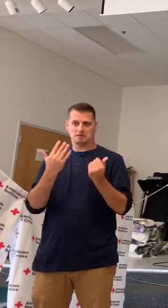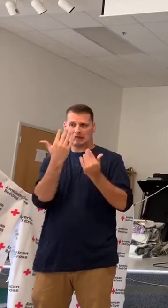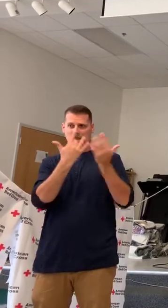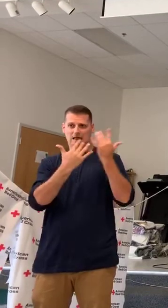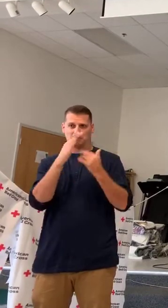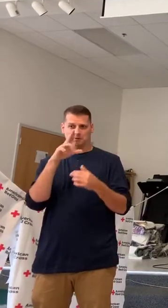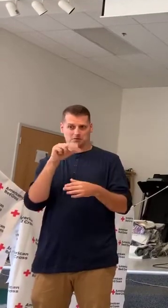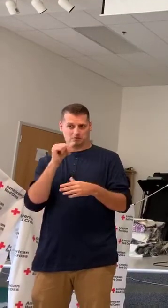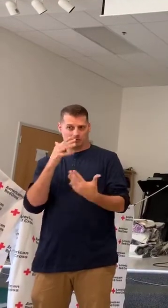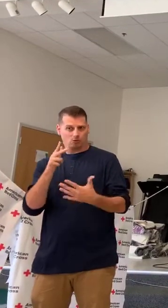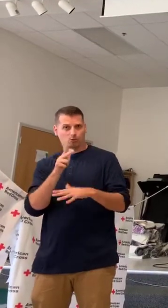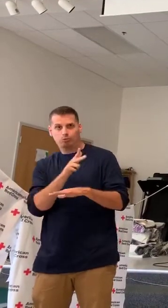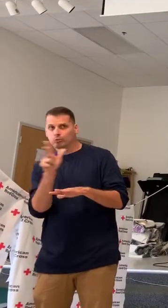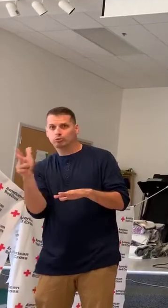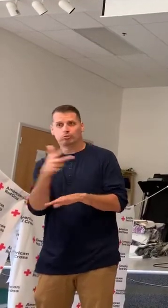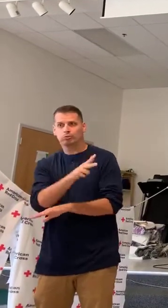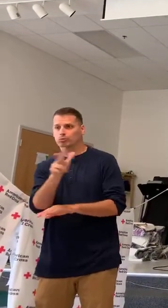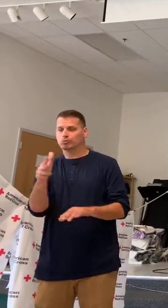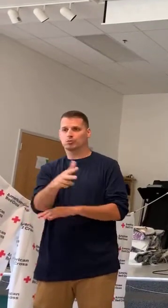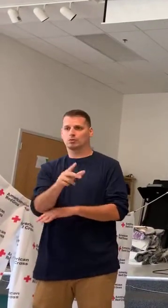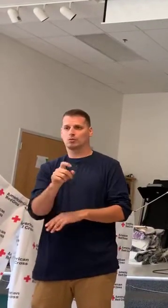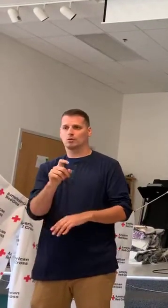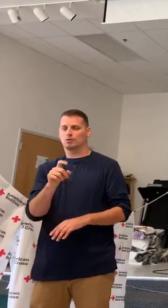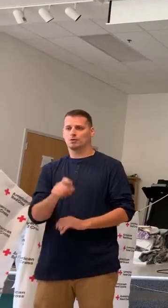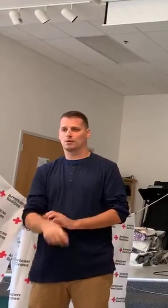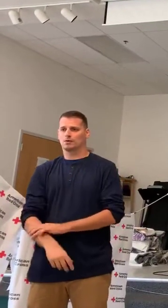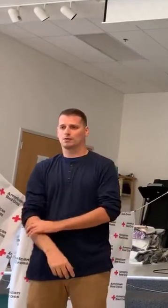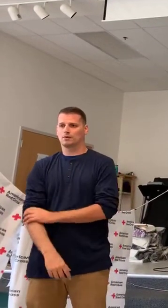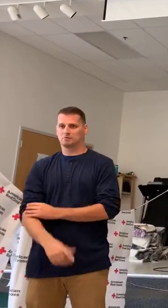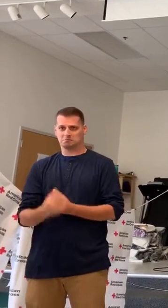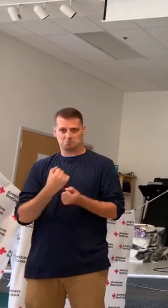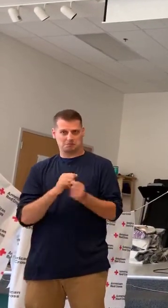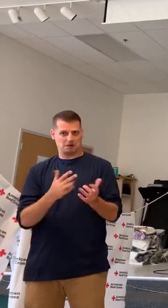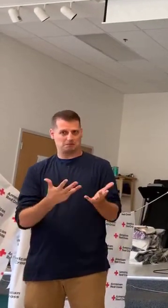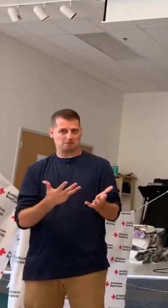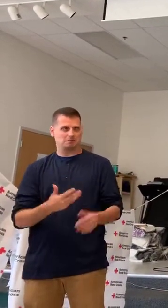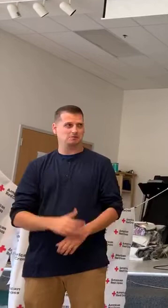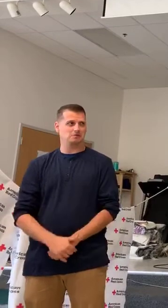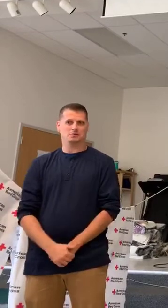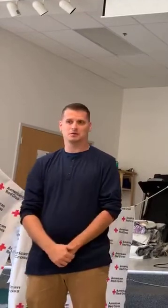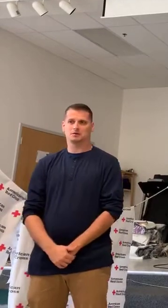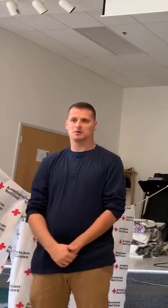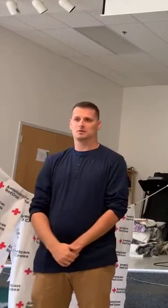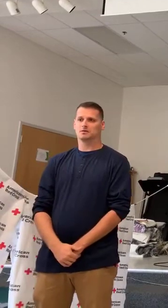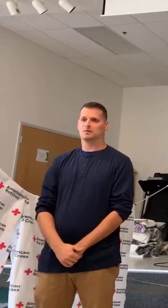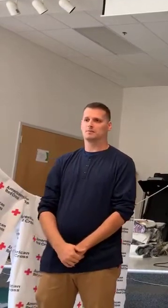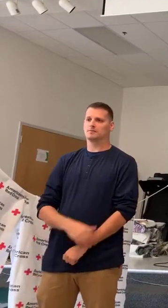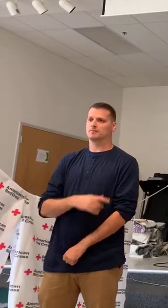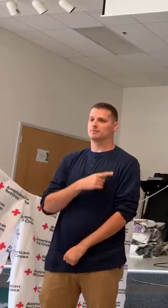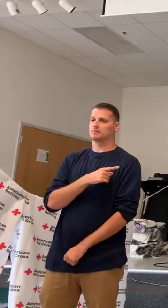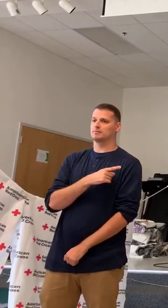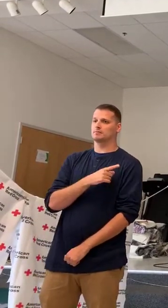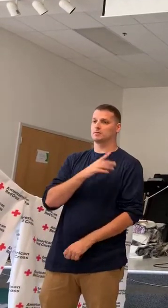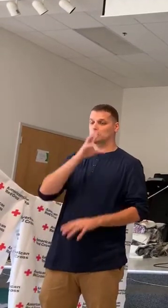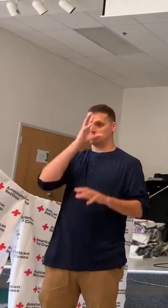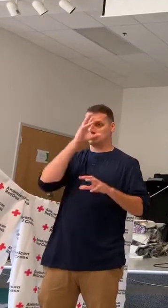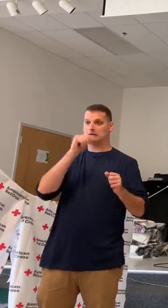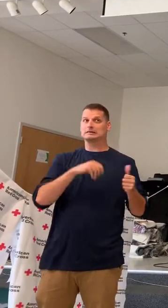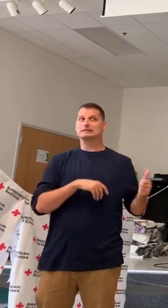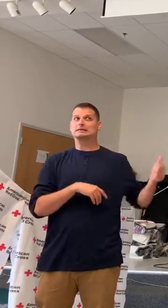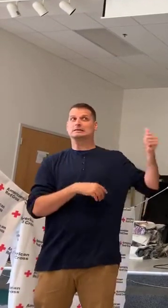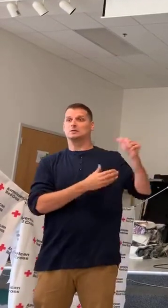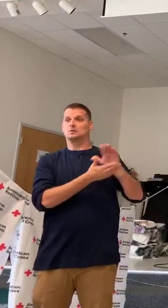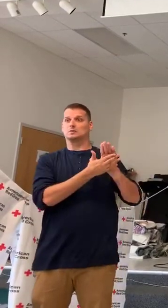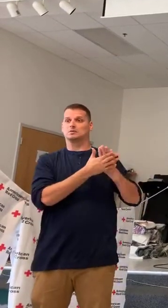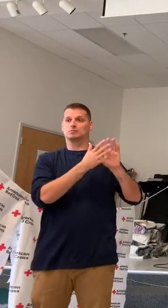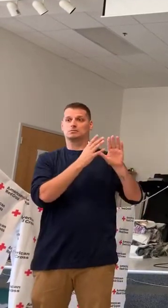that. Okay. So yeah, and school did, the principal of schools here in the area did put off their opening